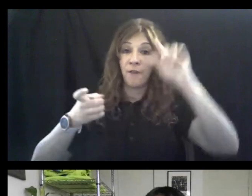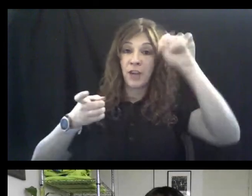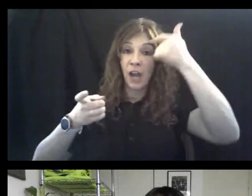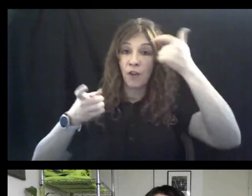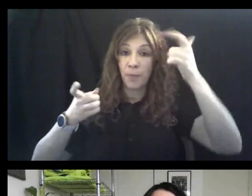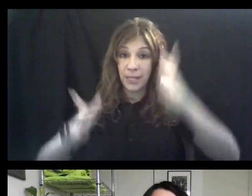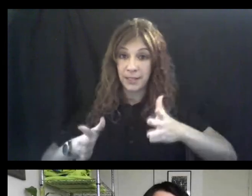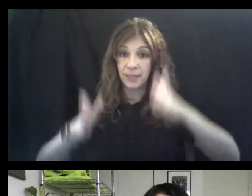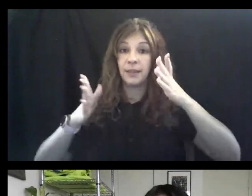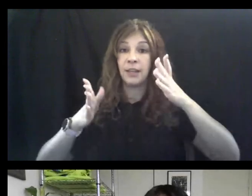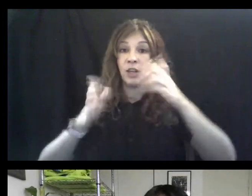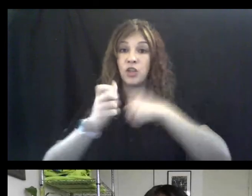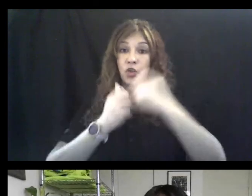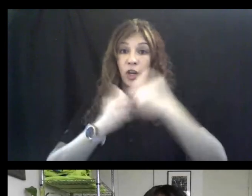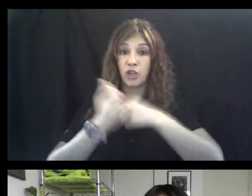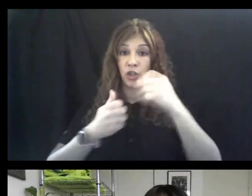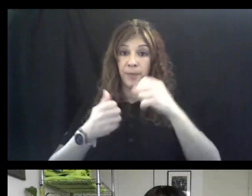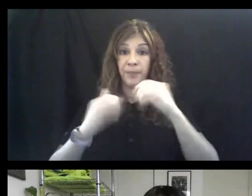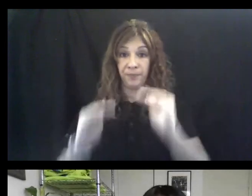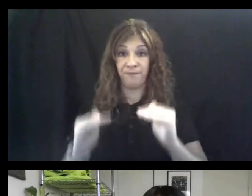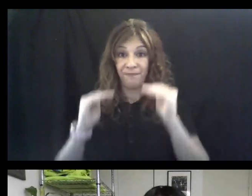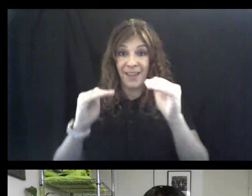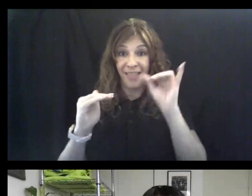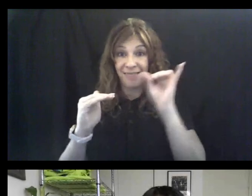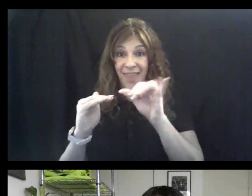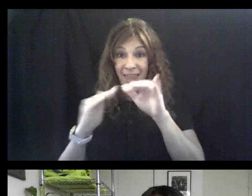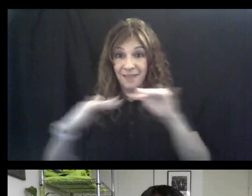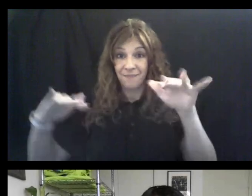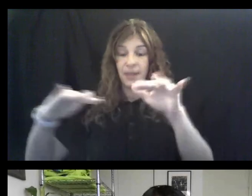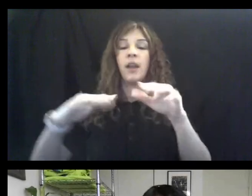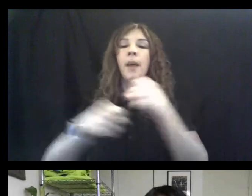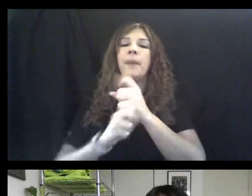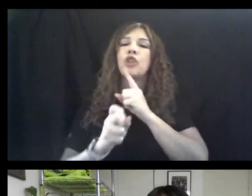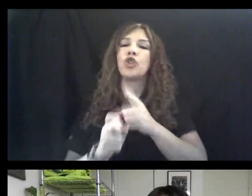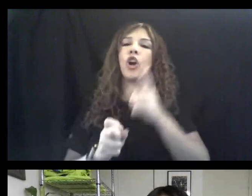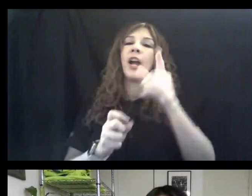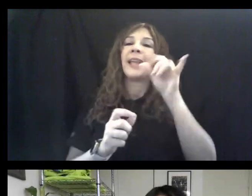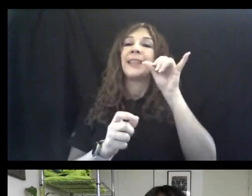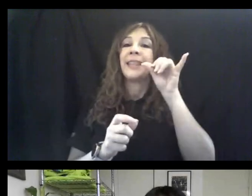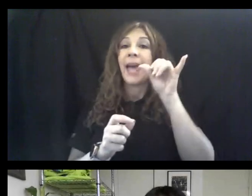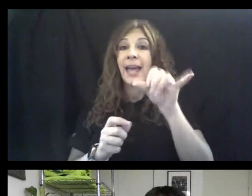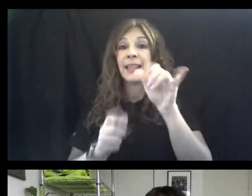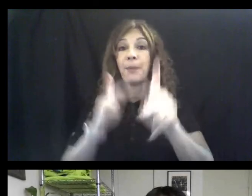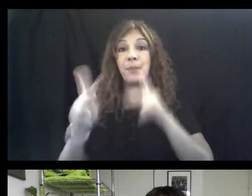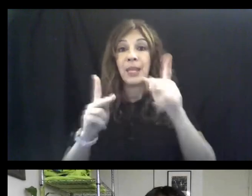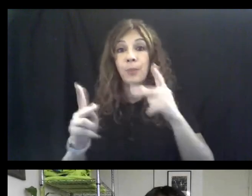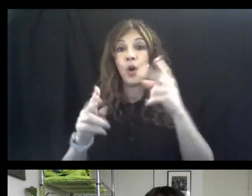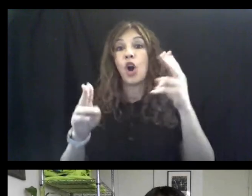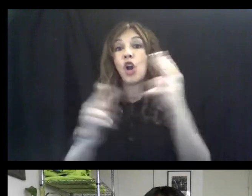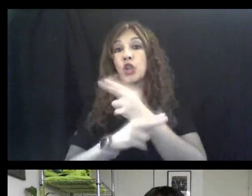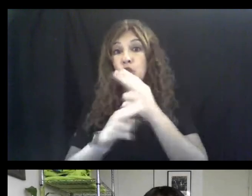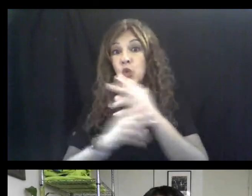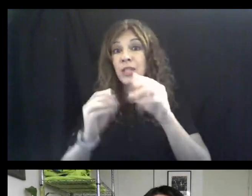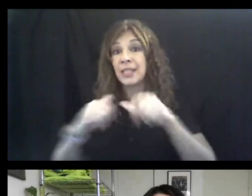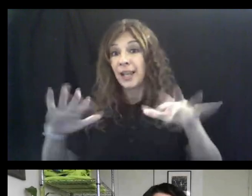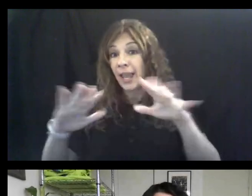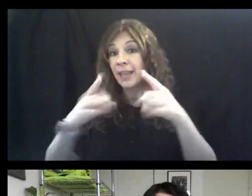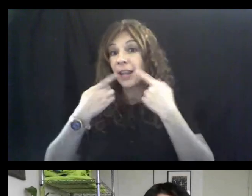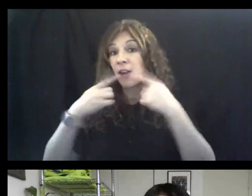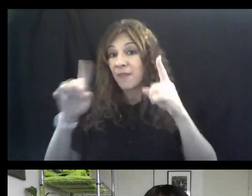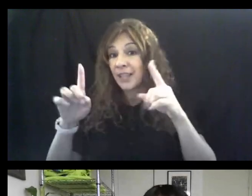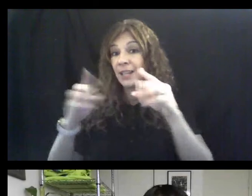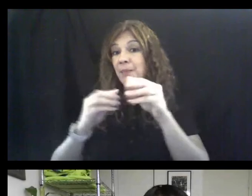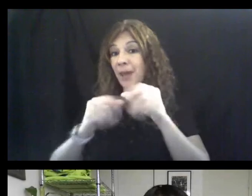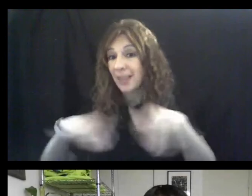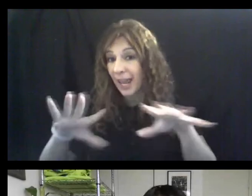ensures that the people who are currently using the land, most affected by the use of the land, are the ones who make